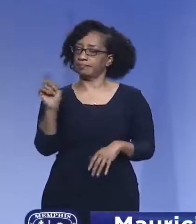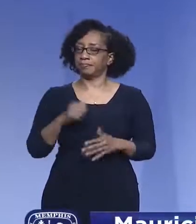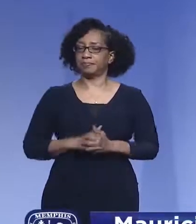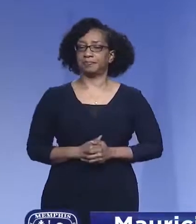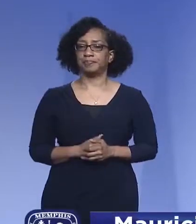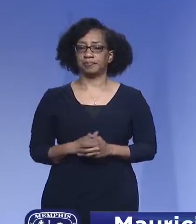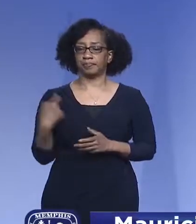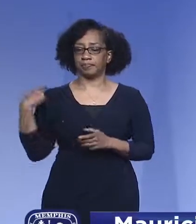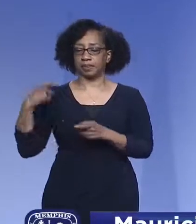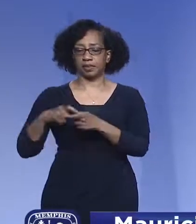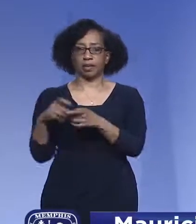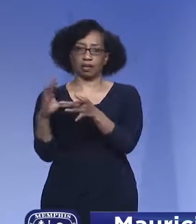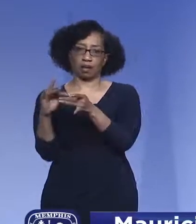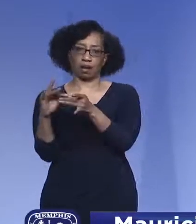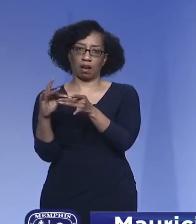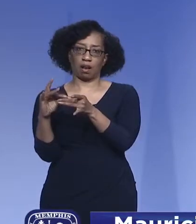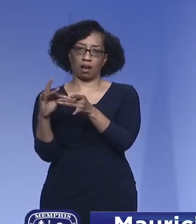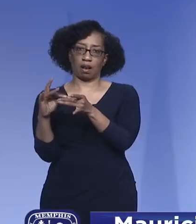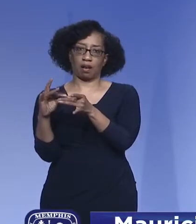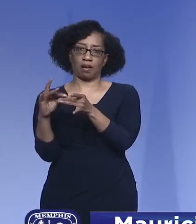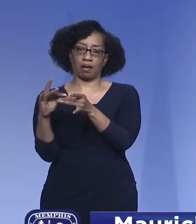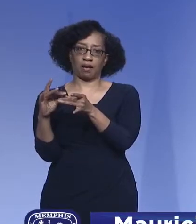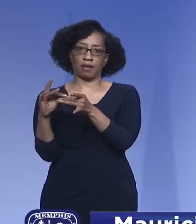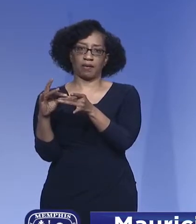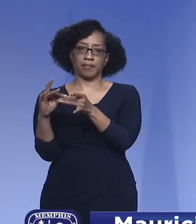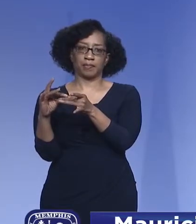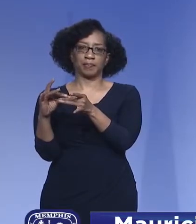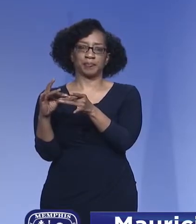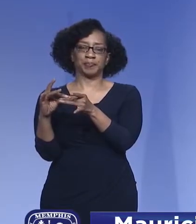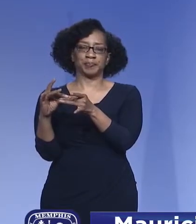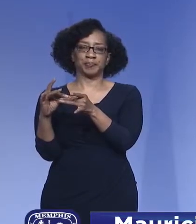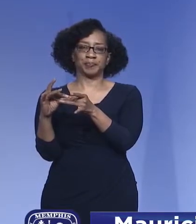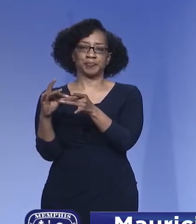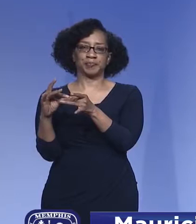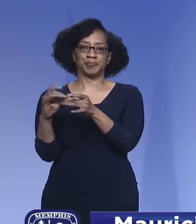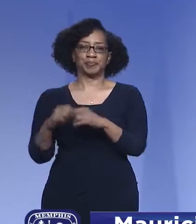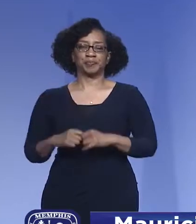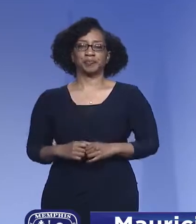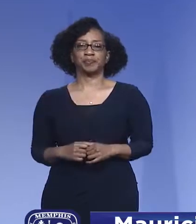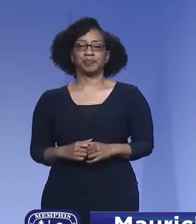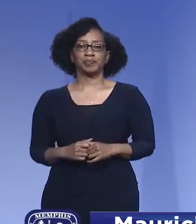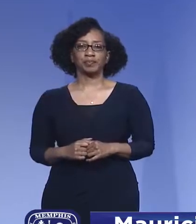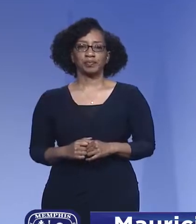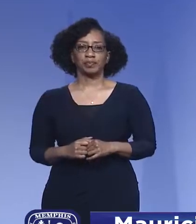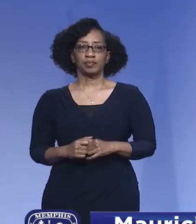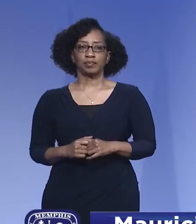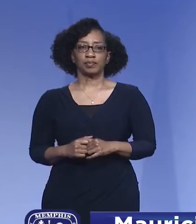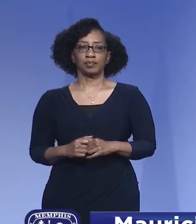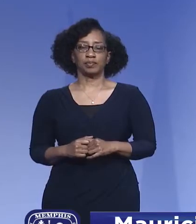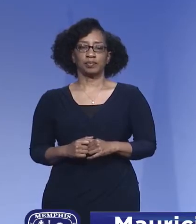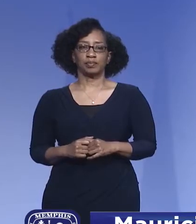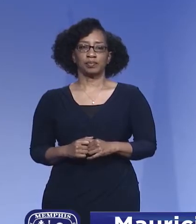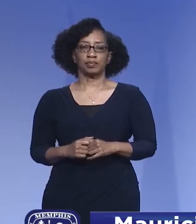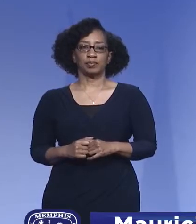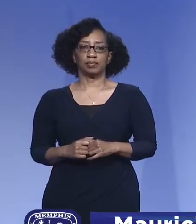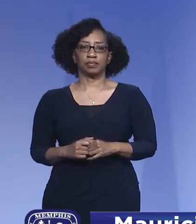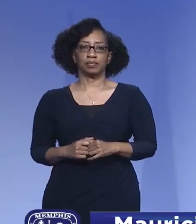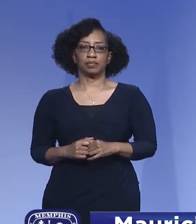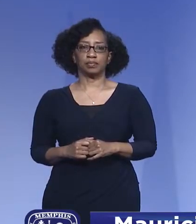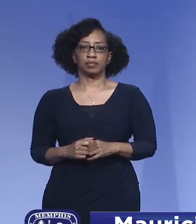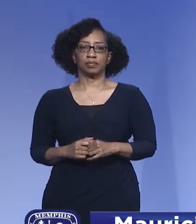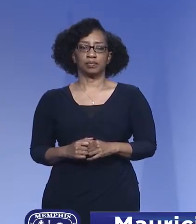las cuales uno puede tener preguntas o dudas y eso hasta cierto punto es normal. Lo que no podemos hacer es darnos el lujo de no hacer nada al